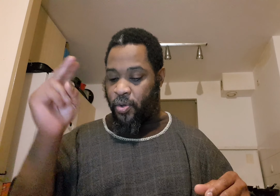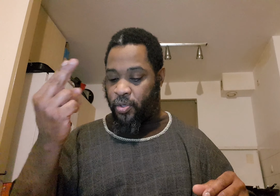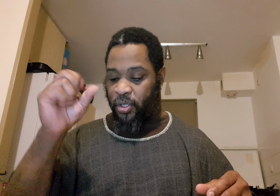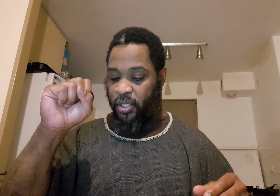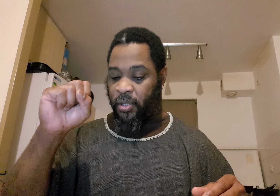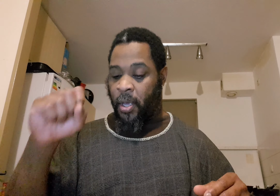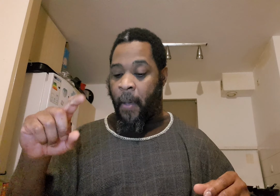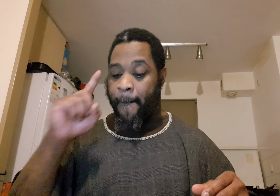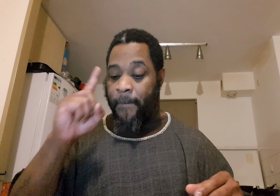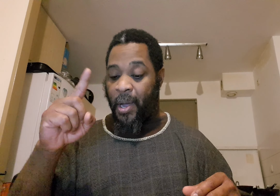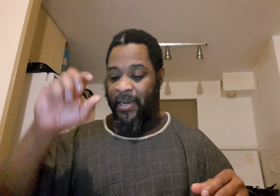Deus, but